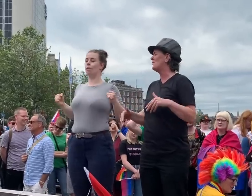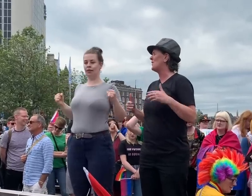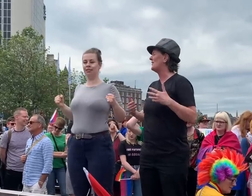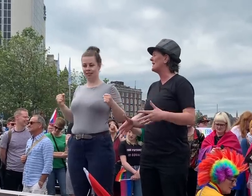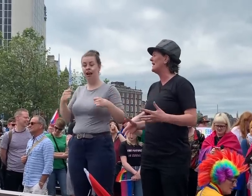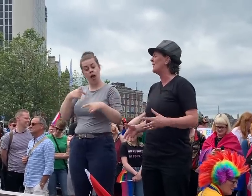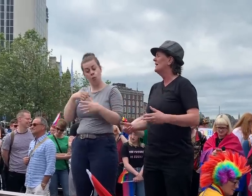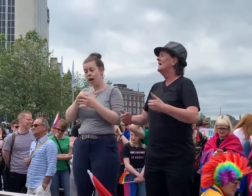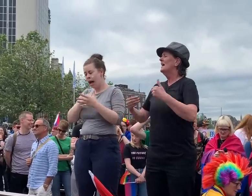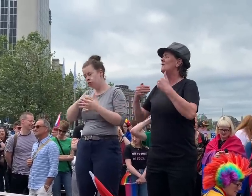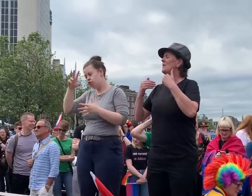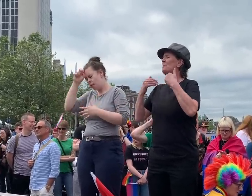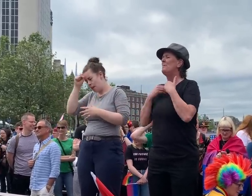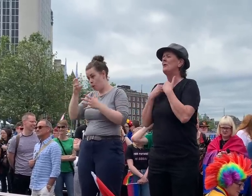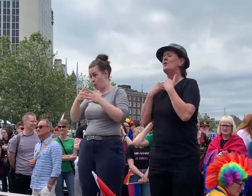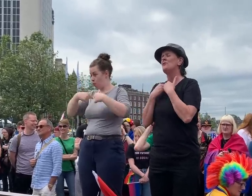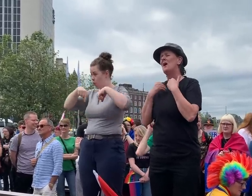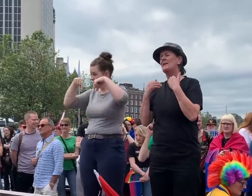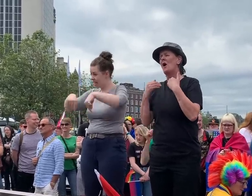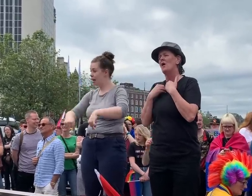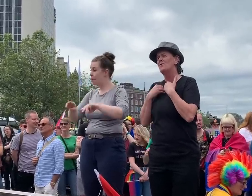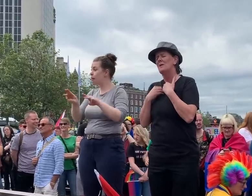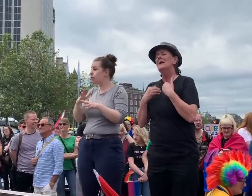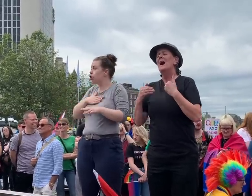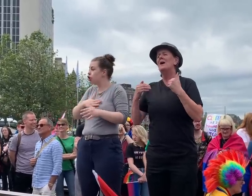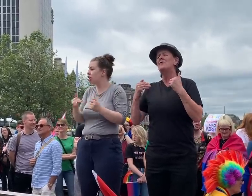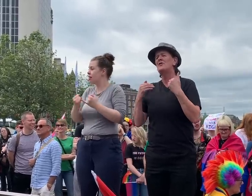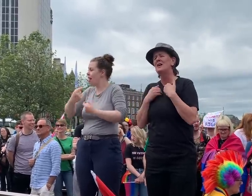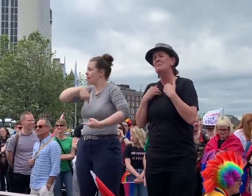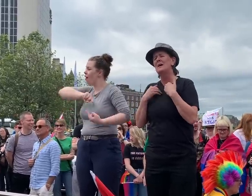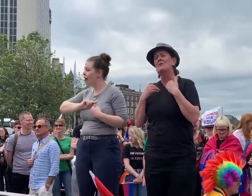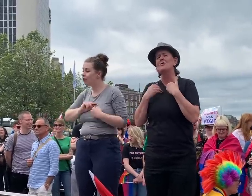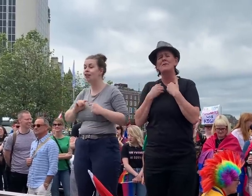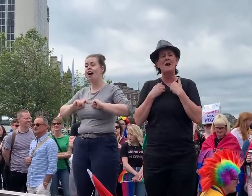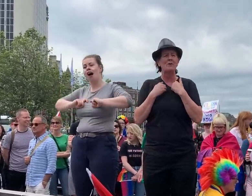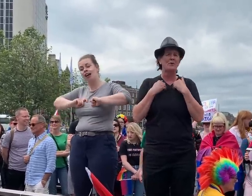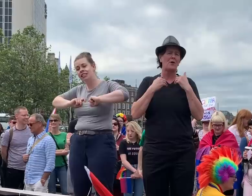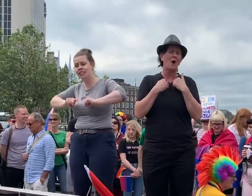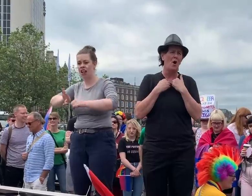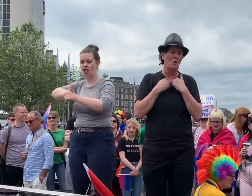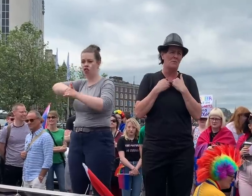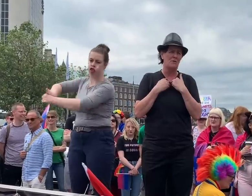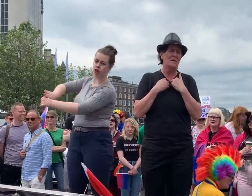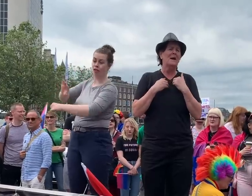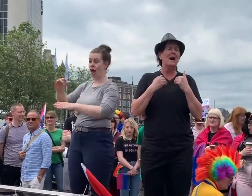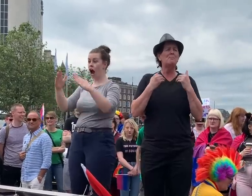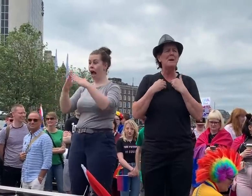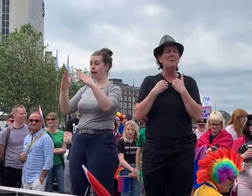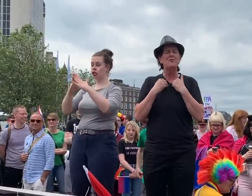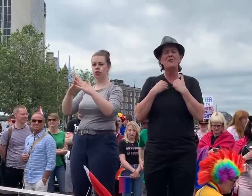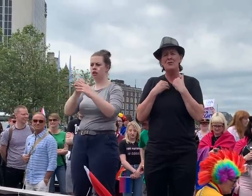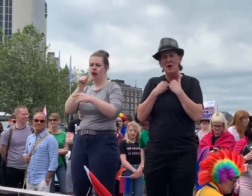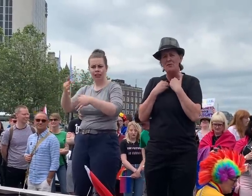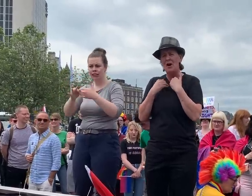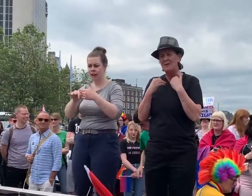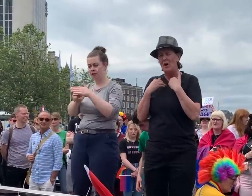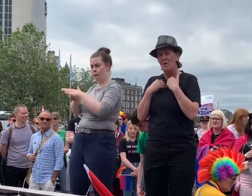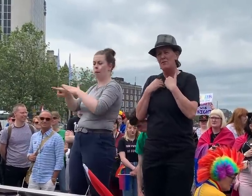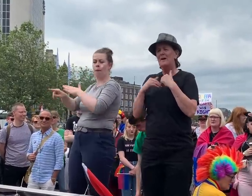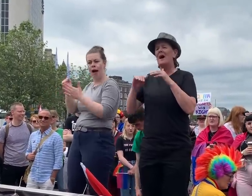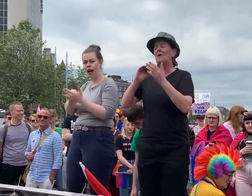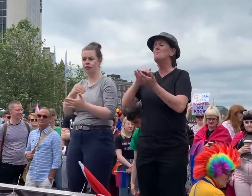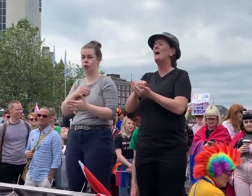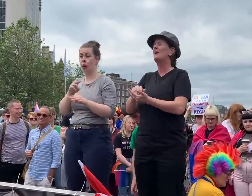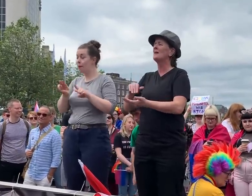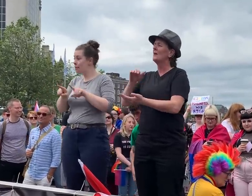remember when we're standing here, is that people just like us are still being driven out of their homes. And people just like